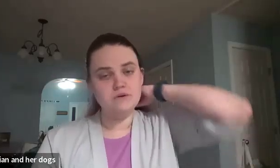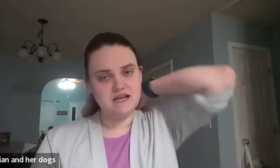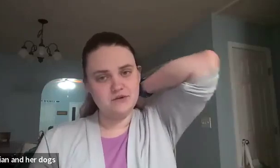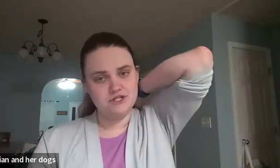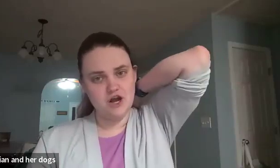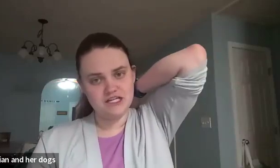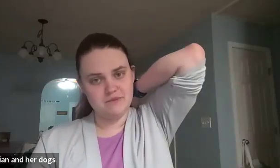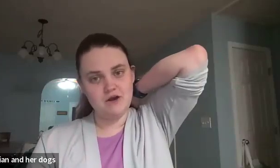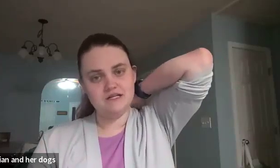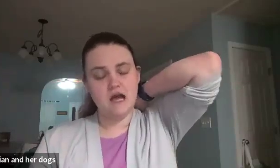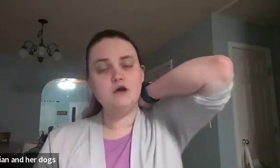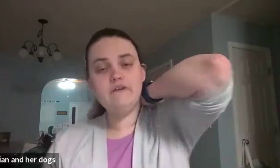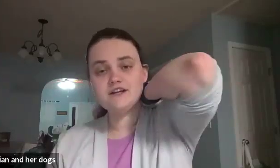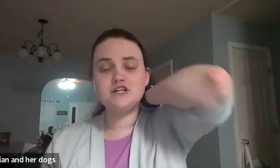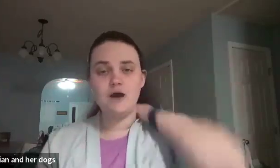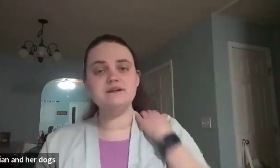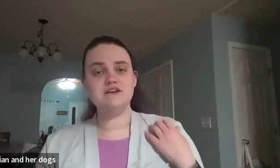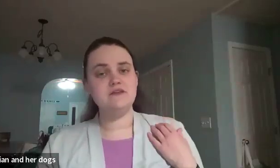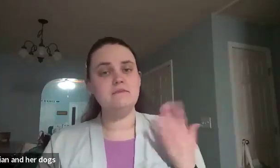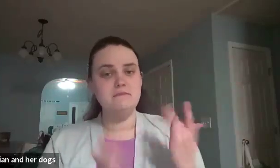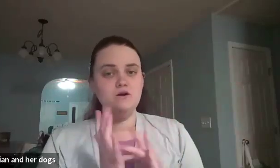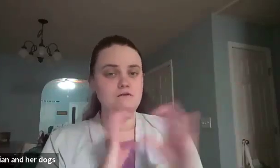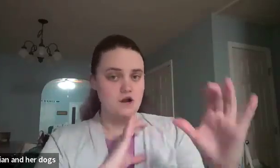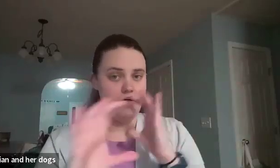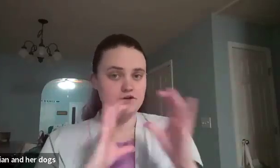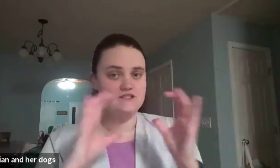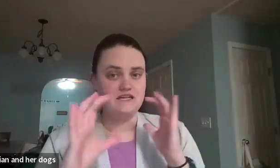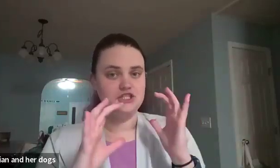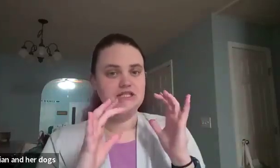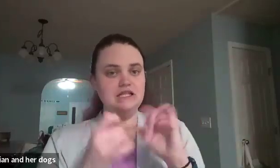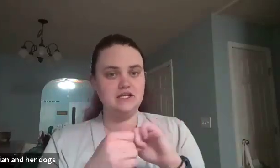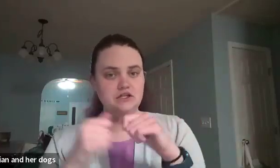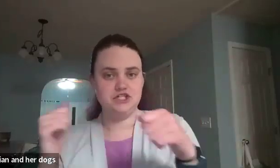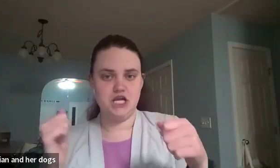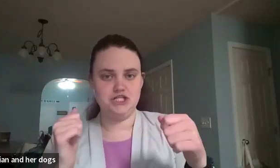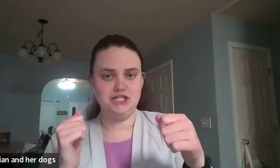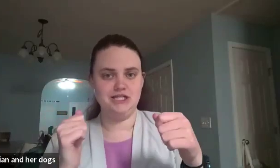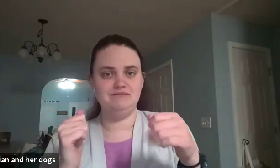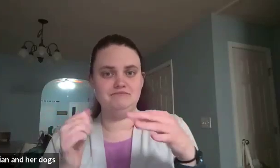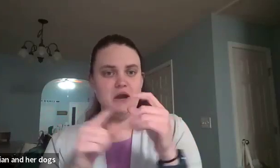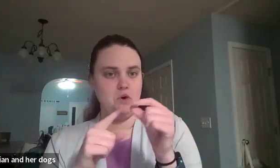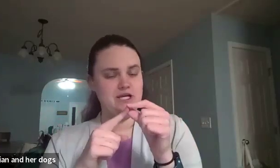know exactly what you're talking about because I've actually caught myself in the middle of a conversation, literally changing my